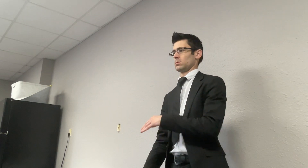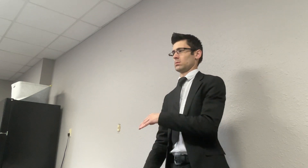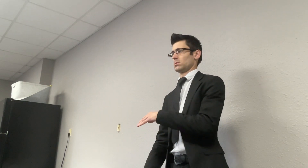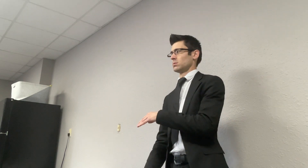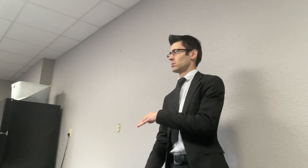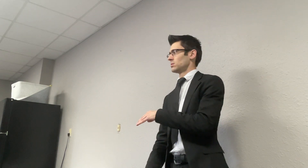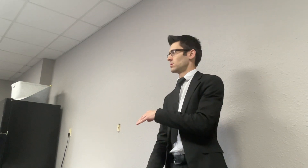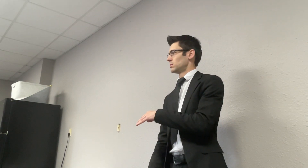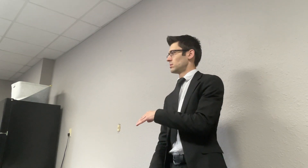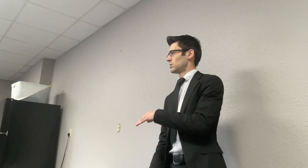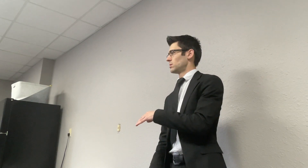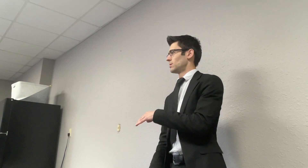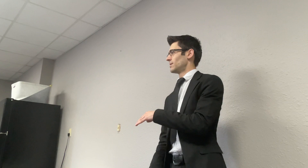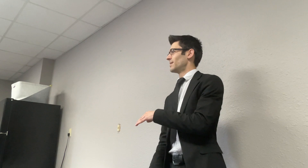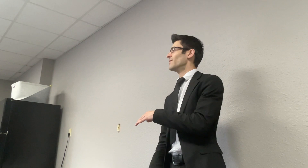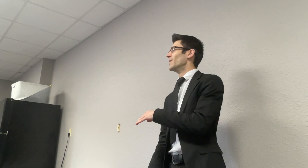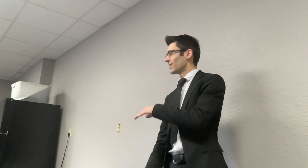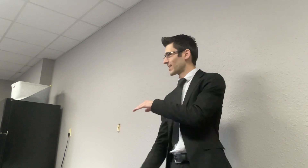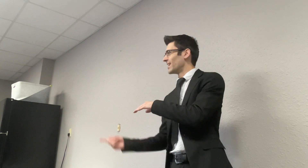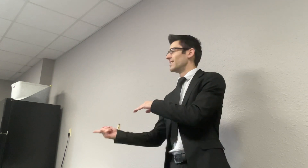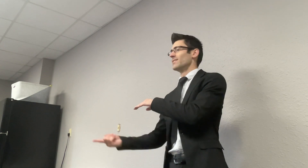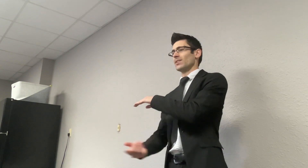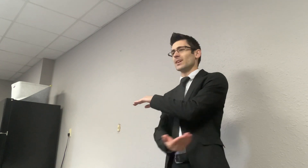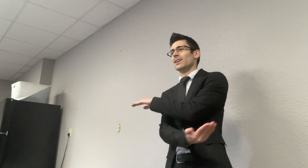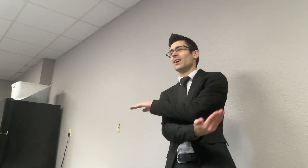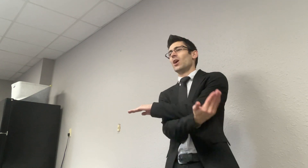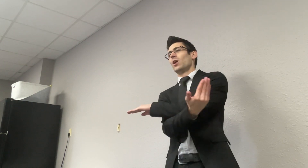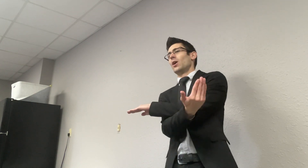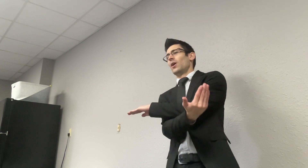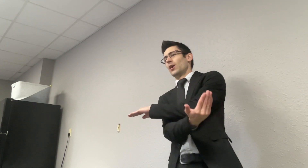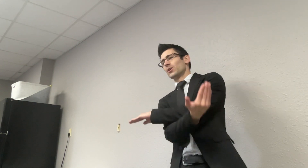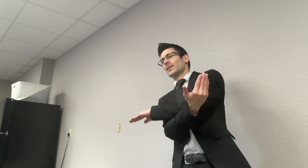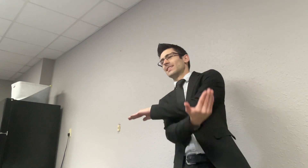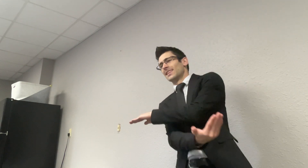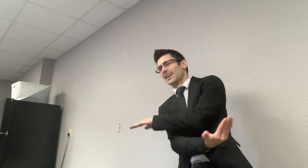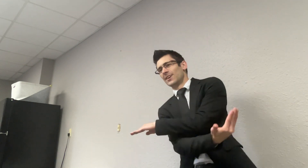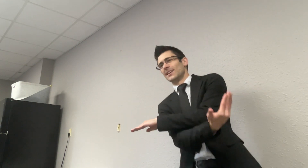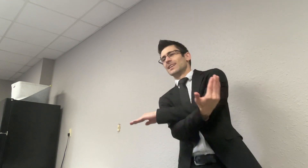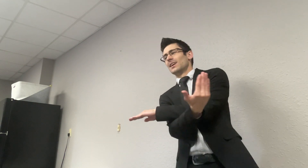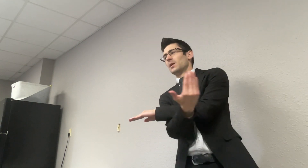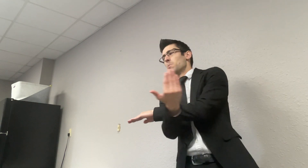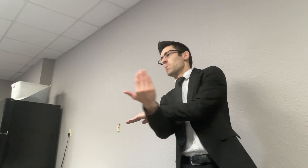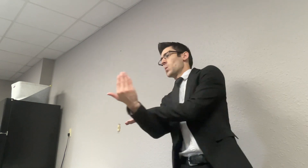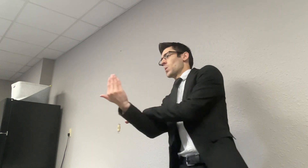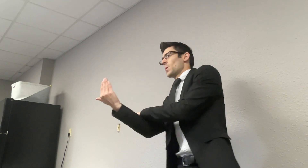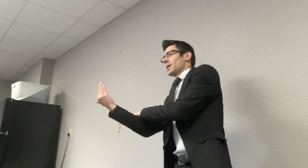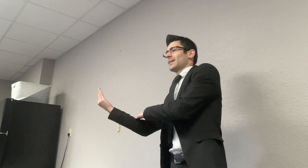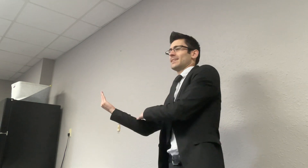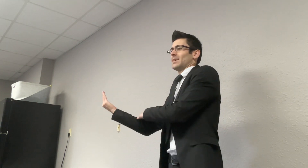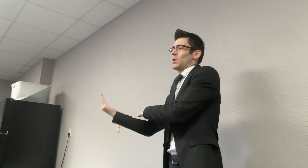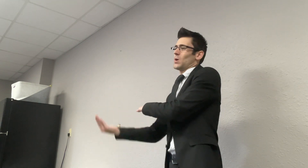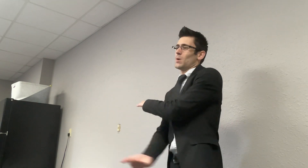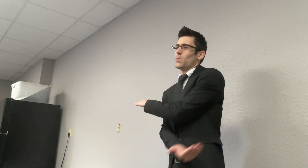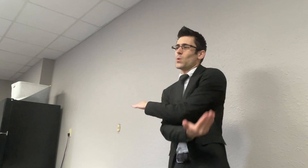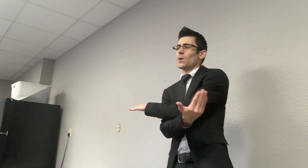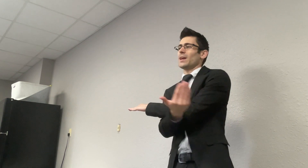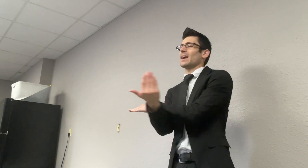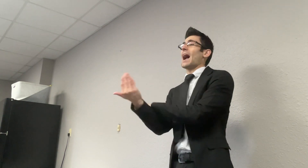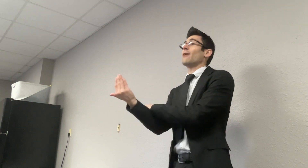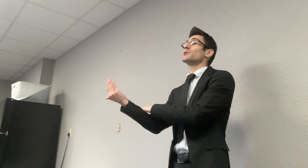Oh man, Wait. Very good. Very good. All underneath. Oh, underneath. Morning. All morning.